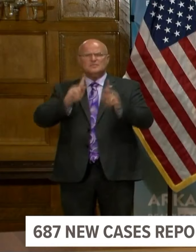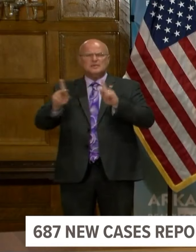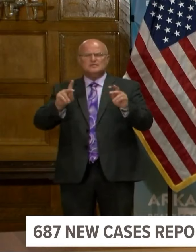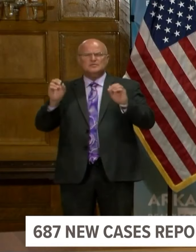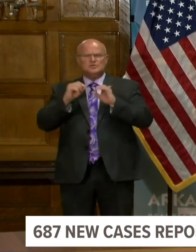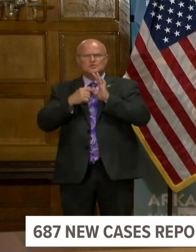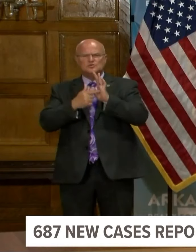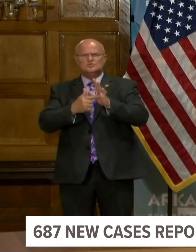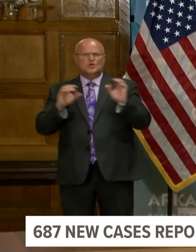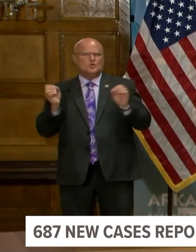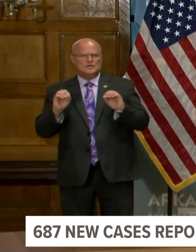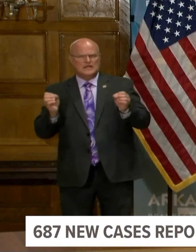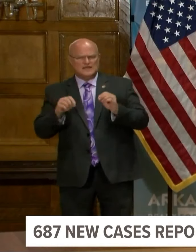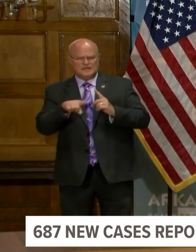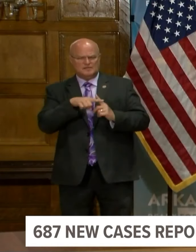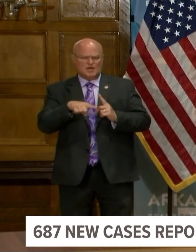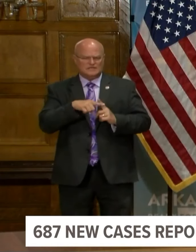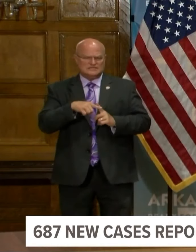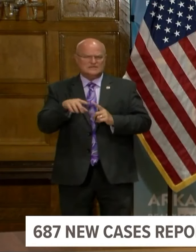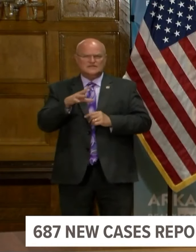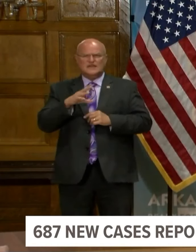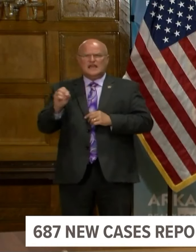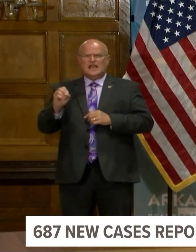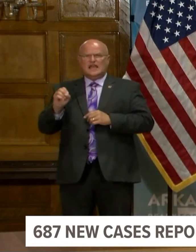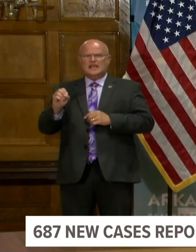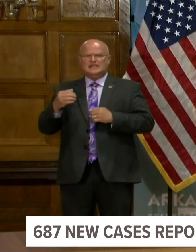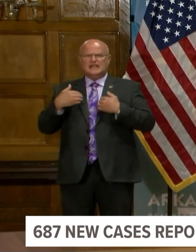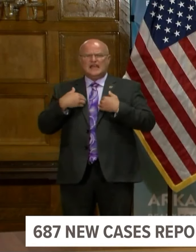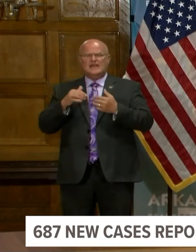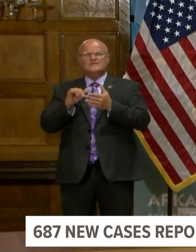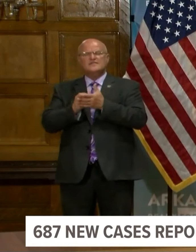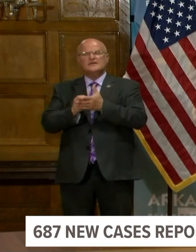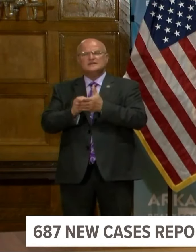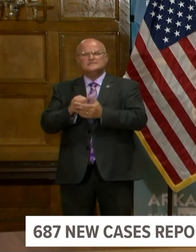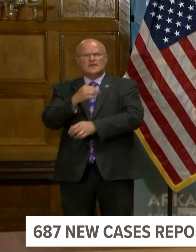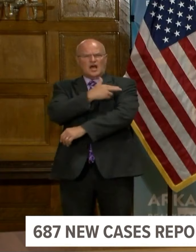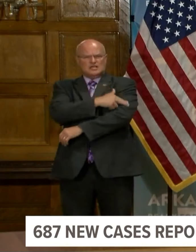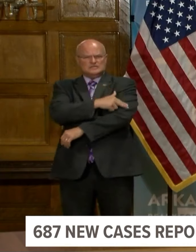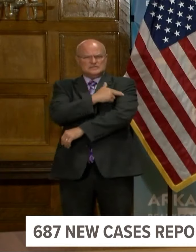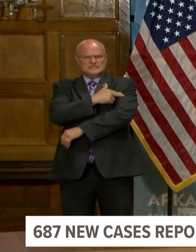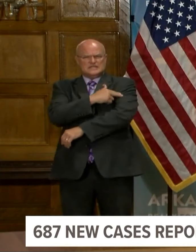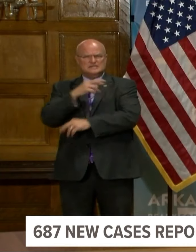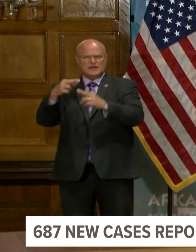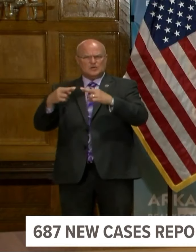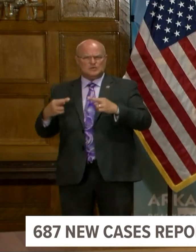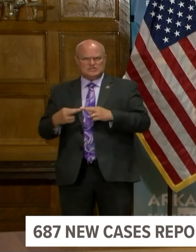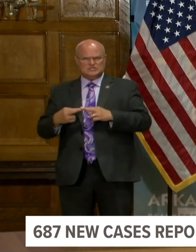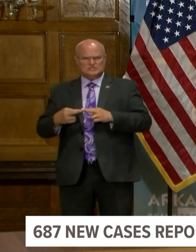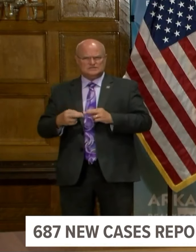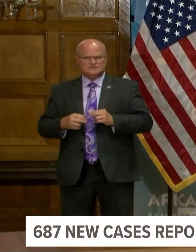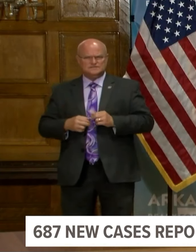asymptomatic positives, and then also do we have the hospitalizations by region?